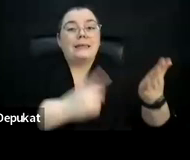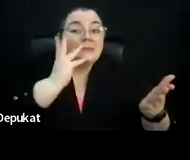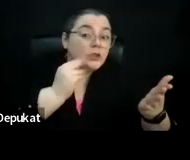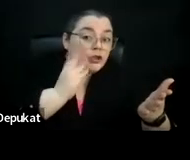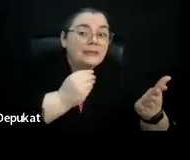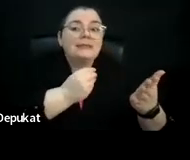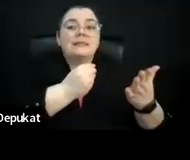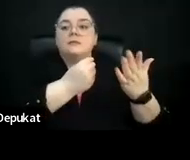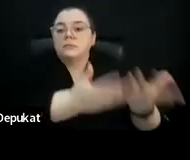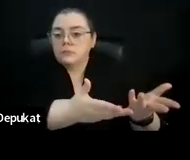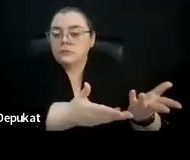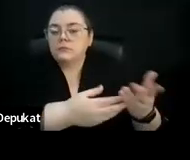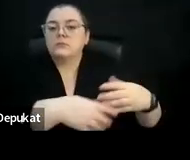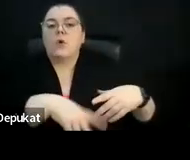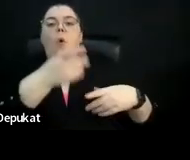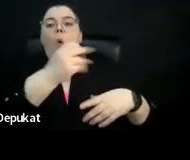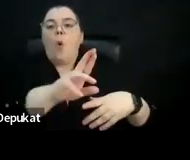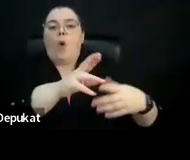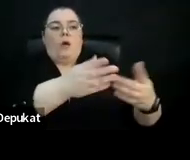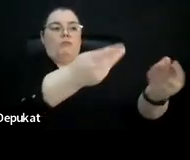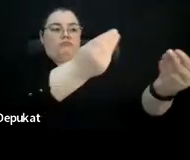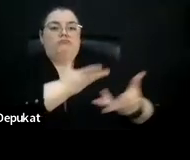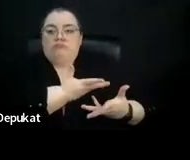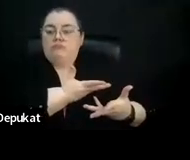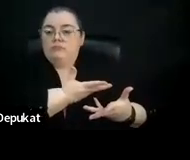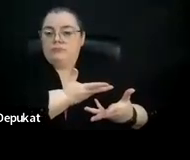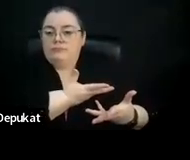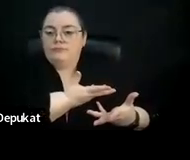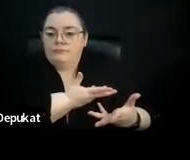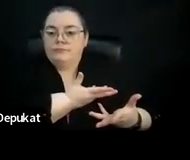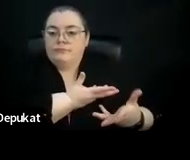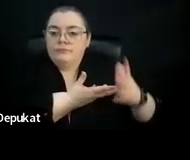What they've seen, what they've experienced, or what they've been told.